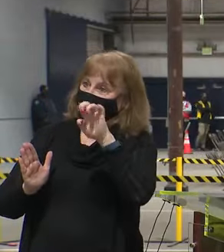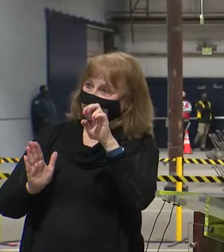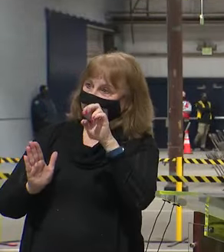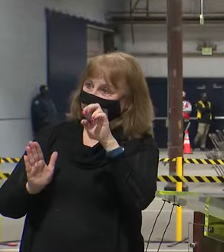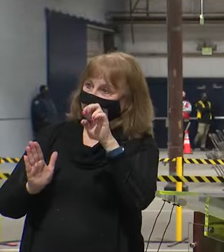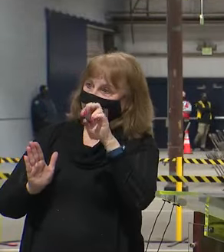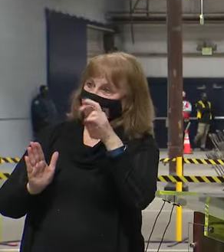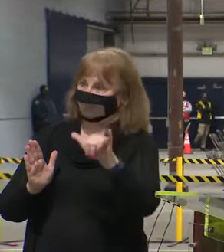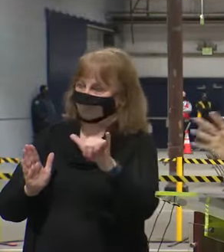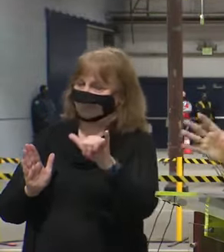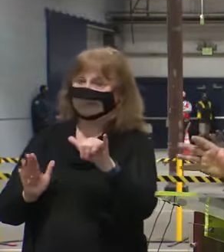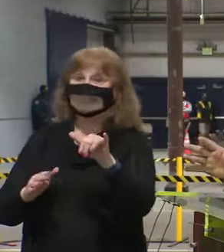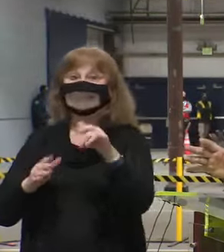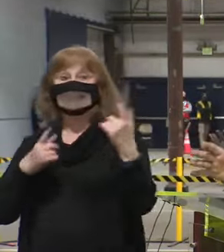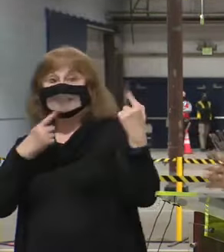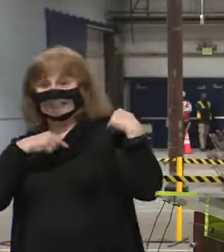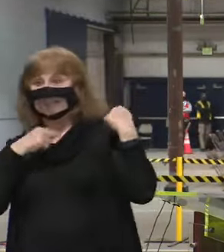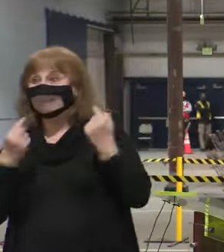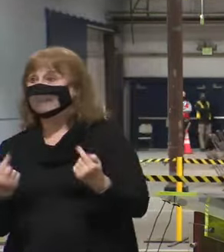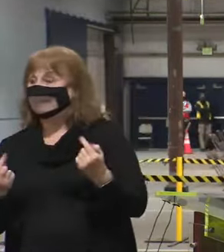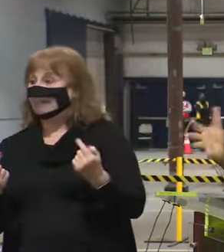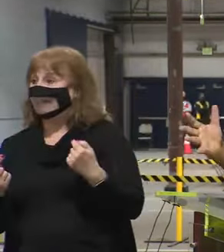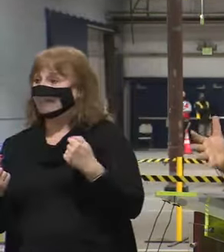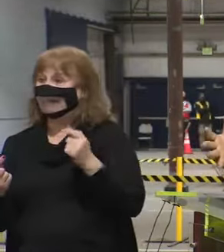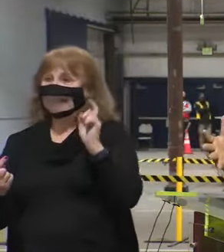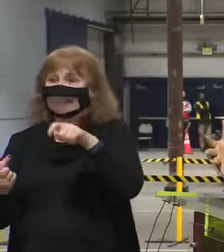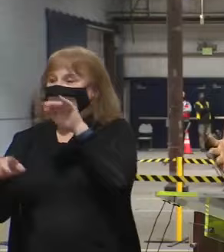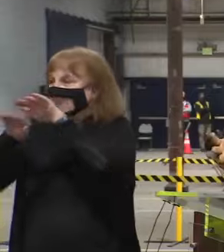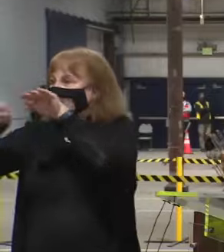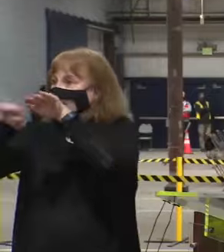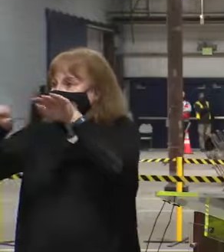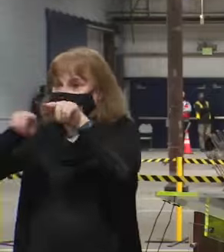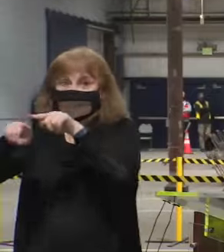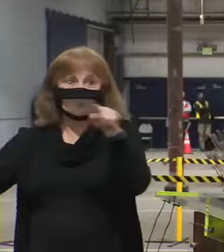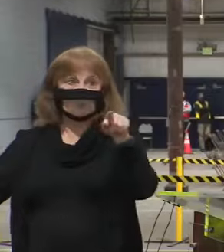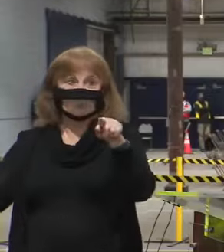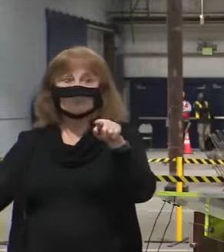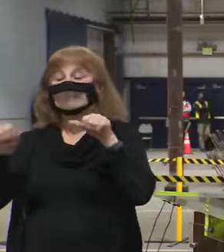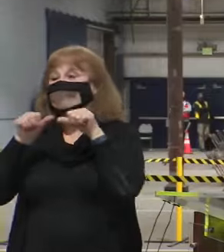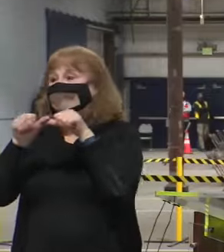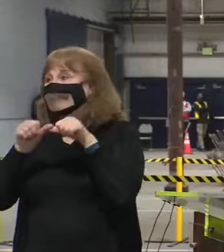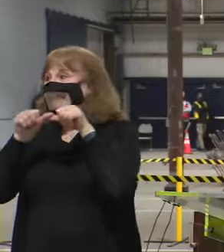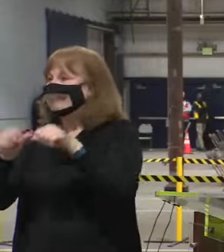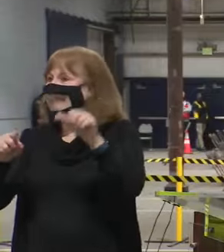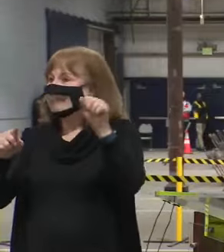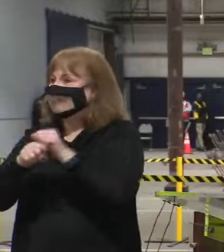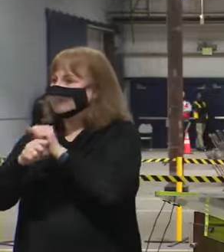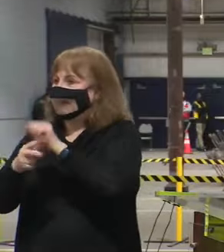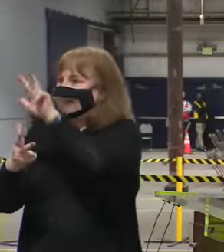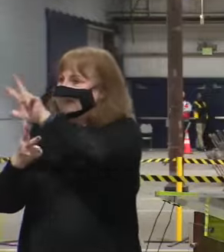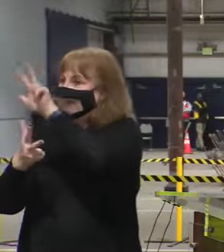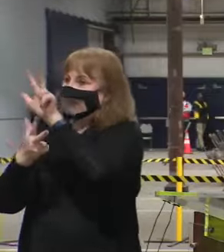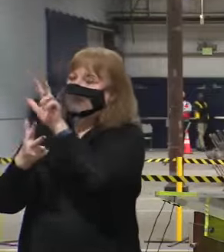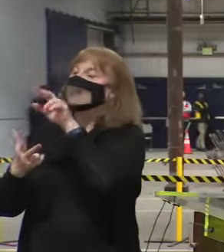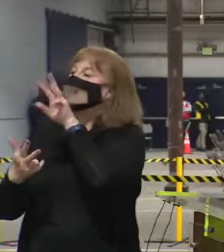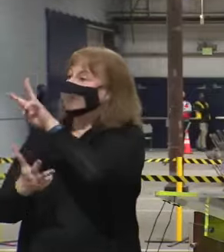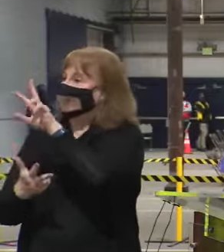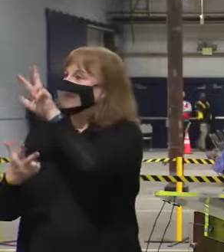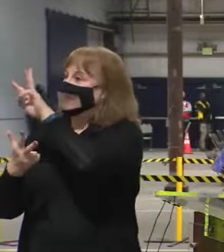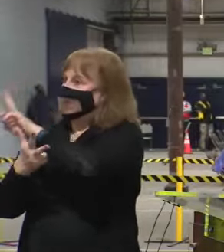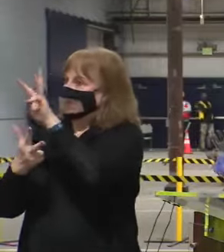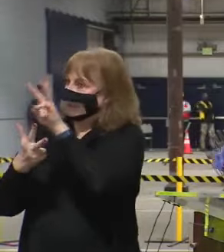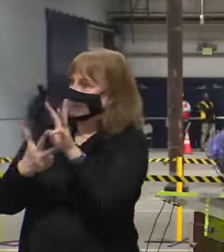baltimorecountymd.gov/vaccine registry. In the meantime, I have to remind you to continue to practice the three W's. Wear